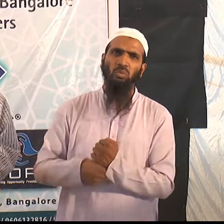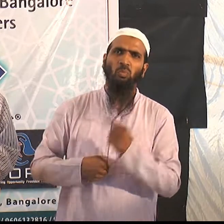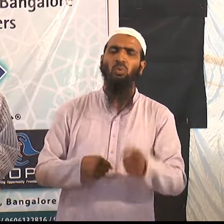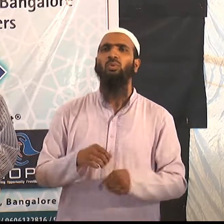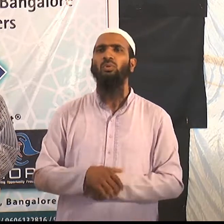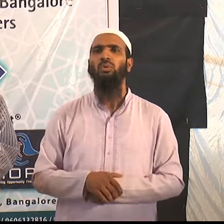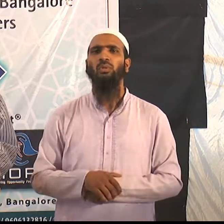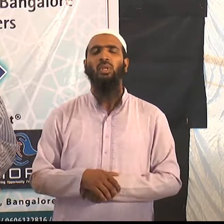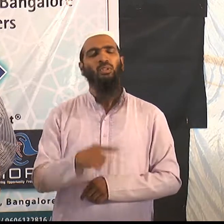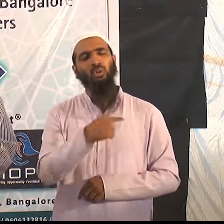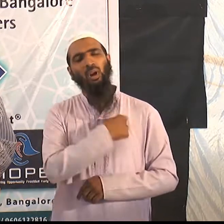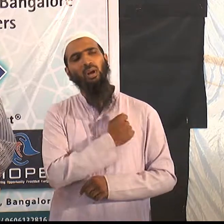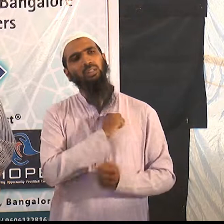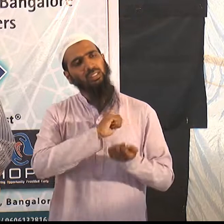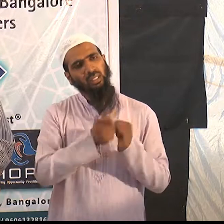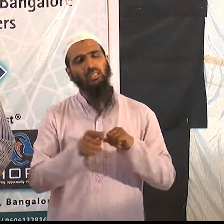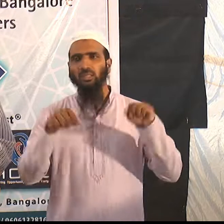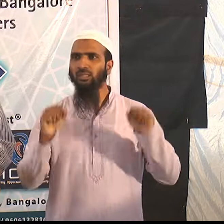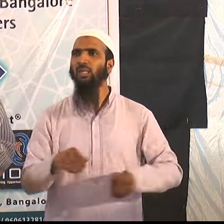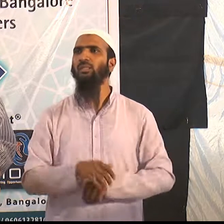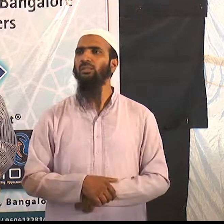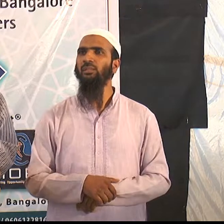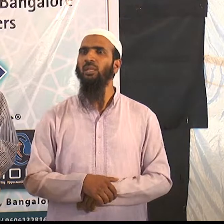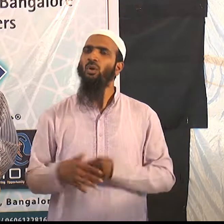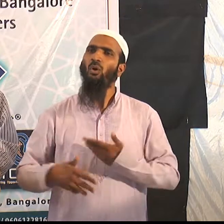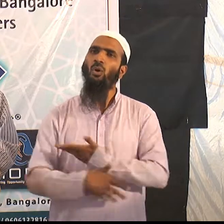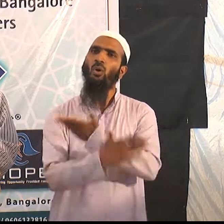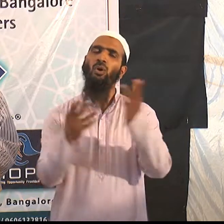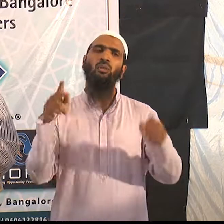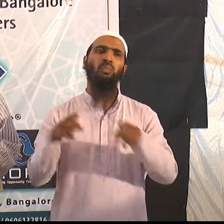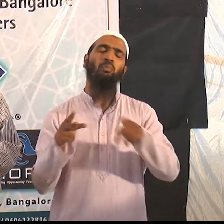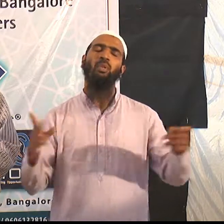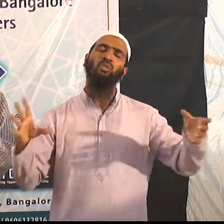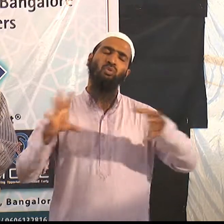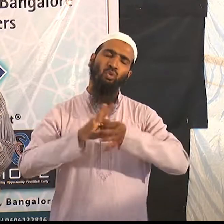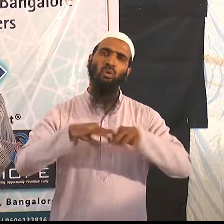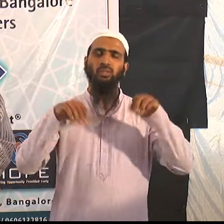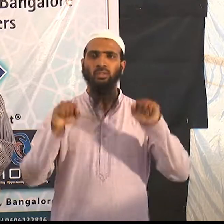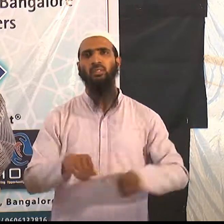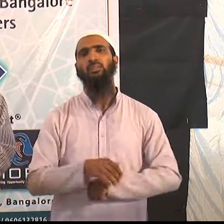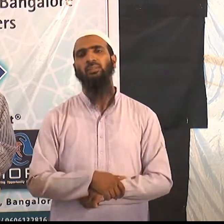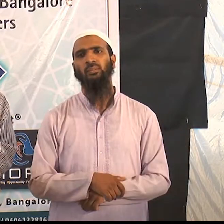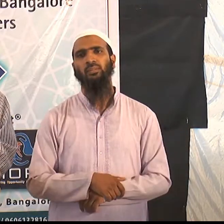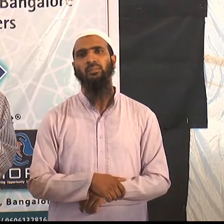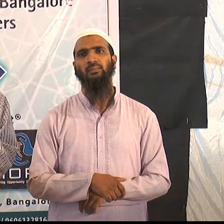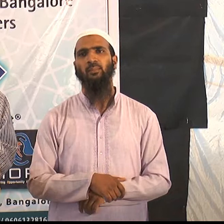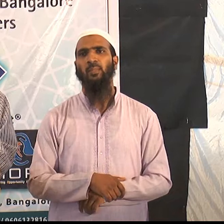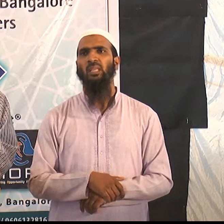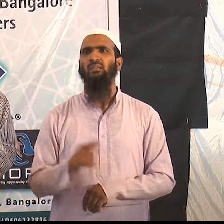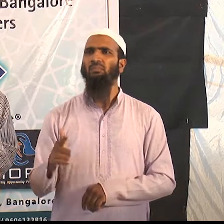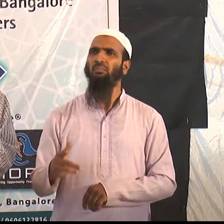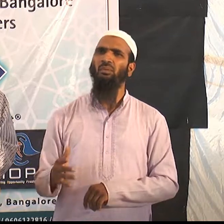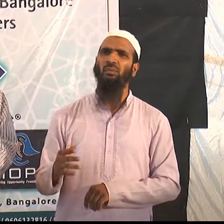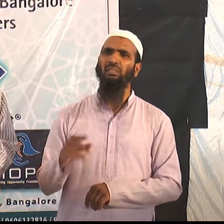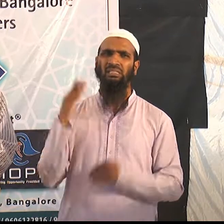me say that again. Love transcends the sovereignty of all nations and all its people, be they yellow, black,